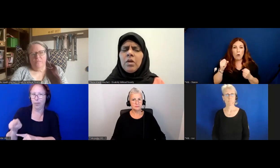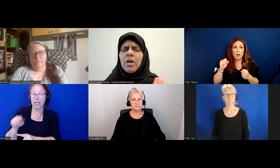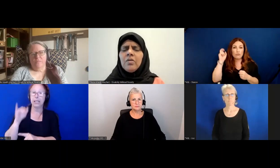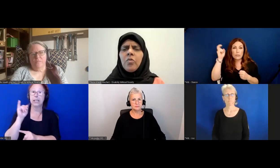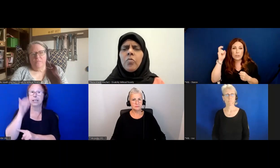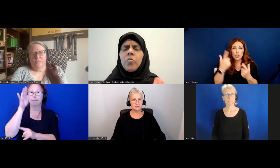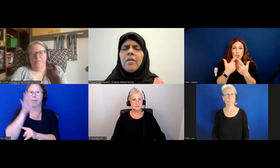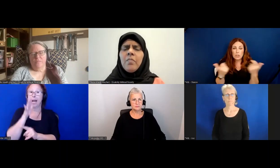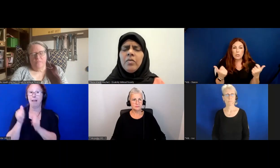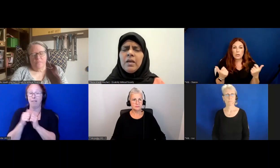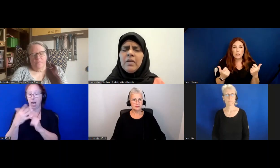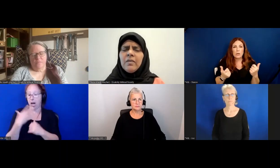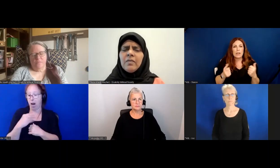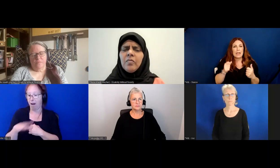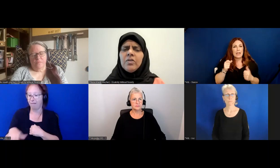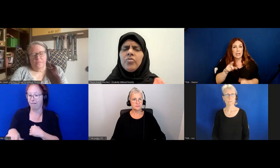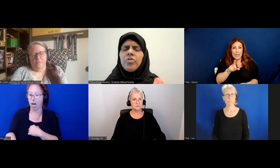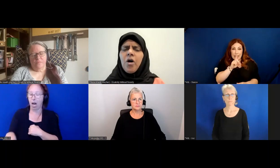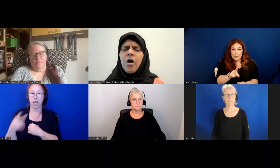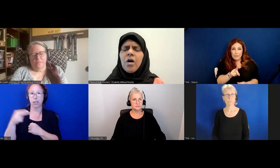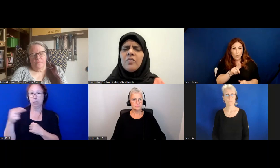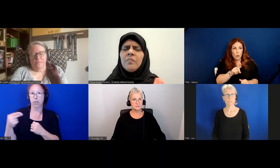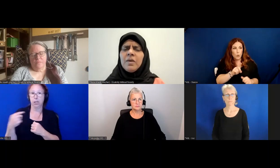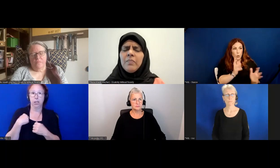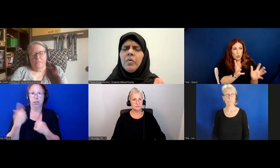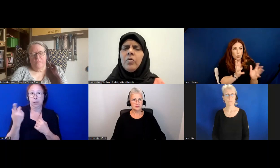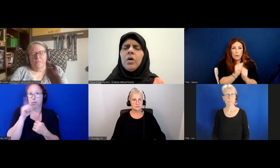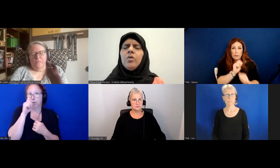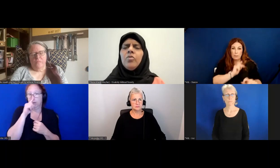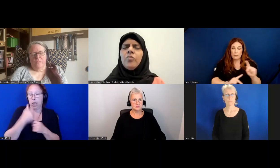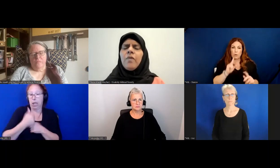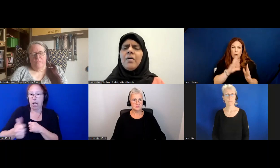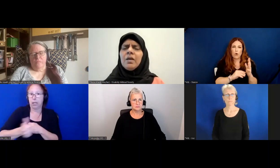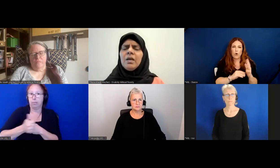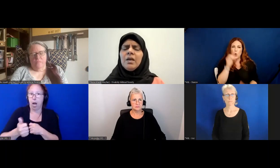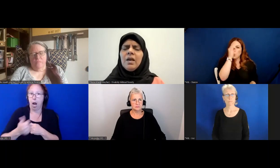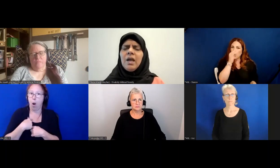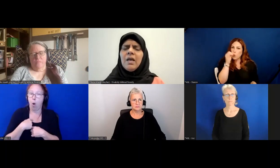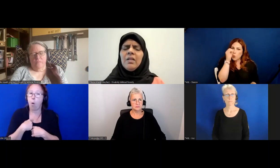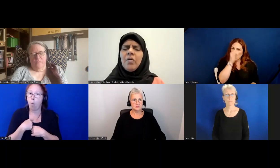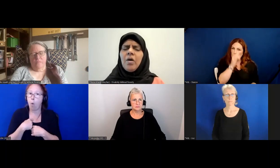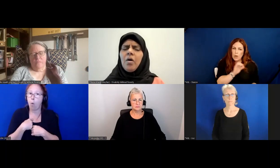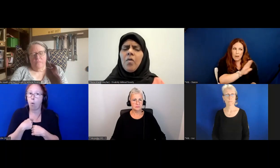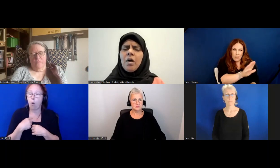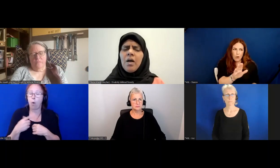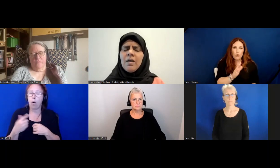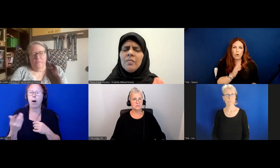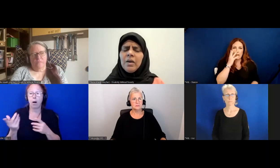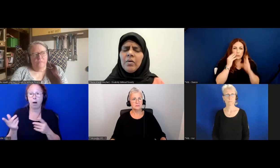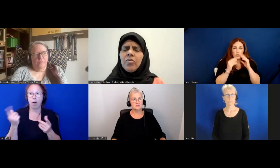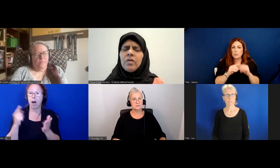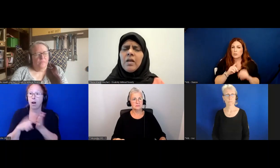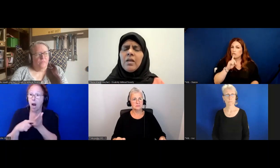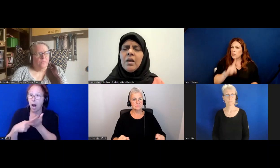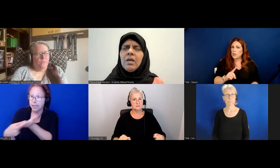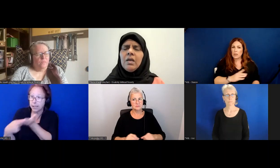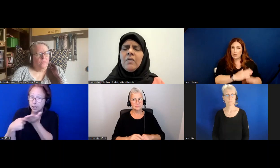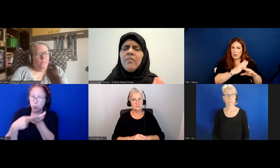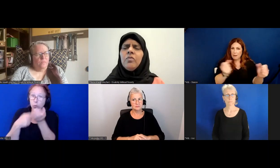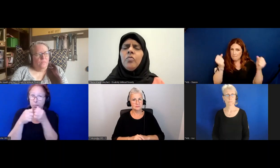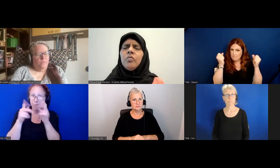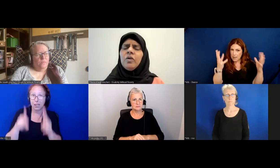you learn incredible things when you talk to people directly. And there are all kinds of barriers that